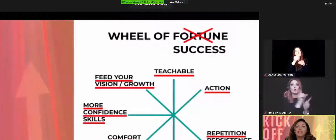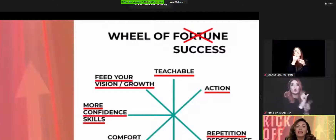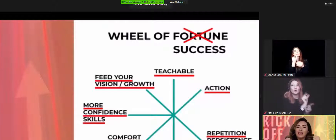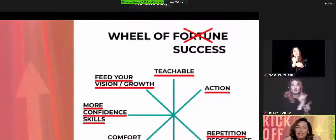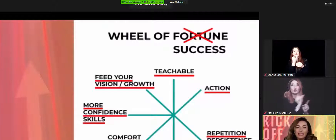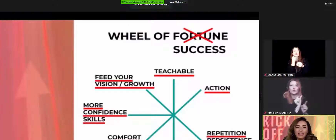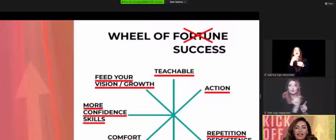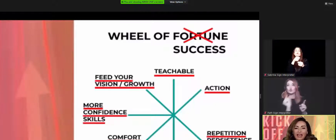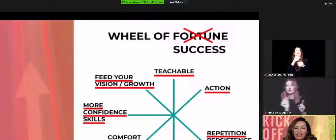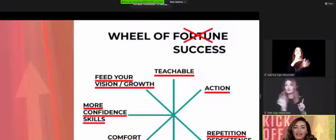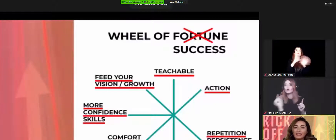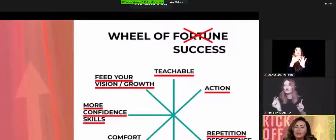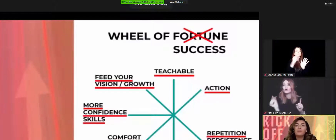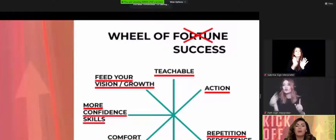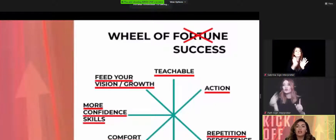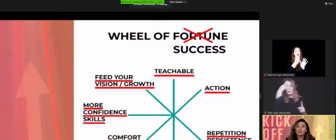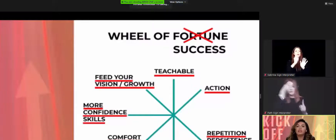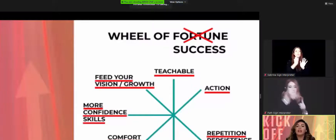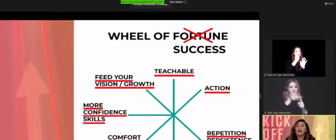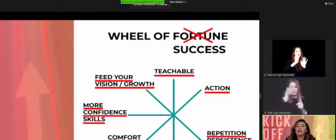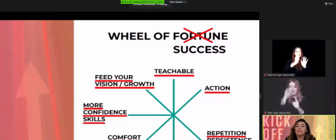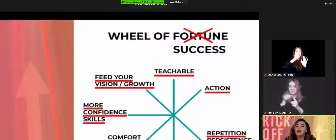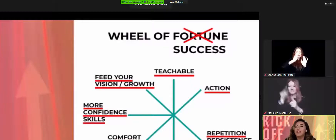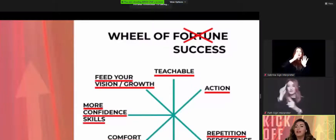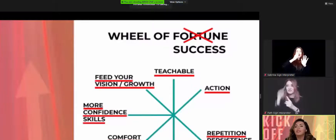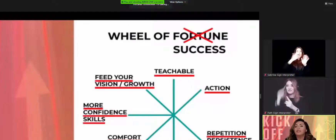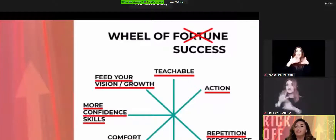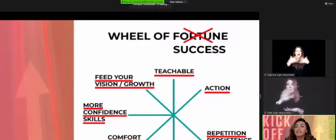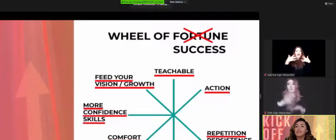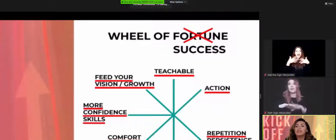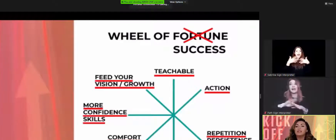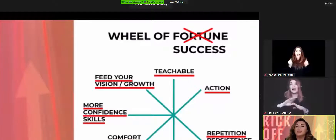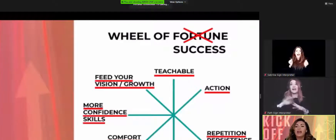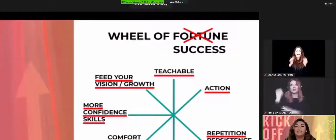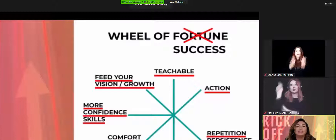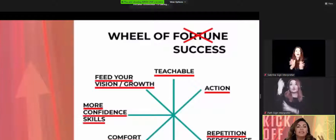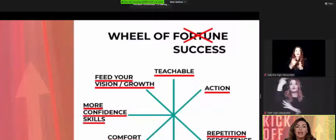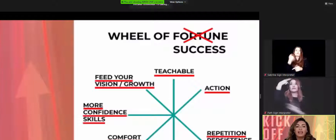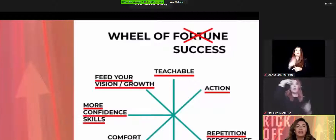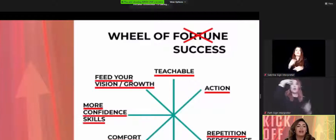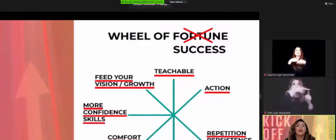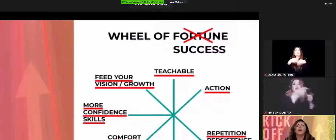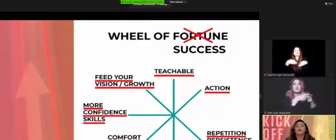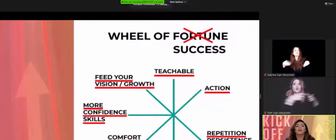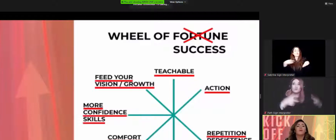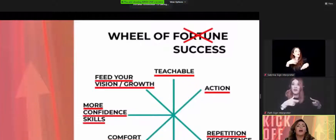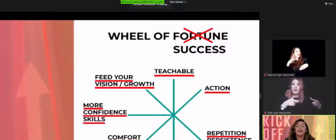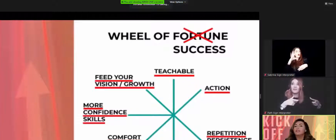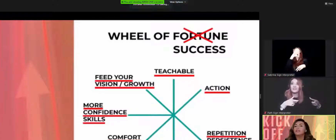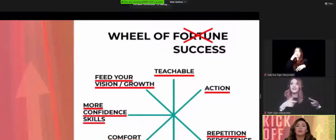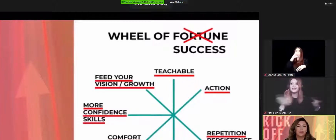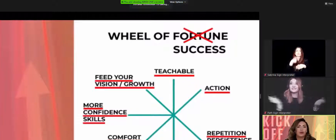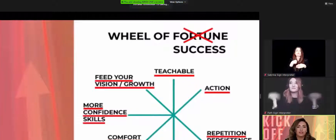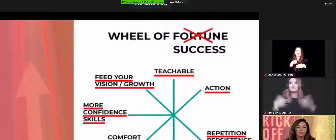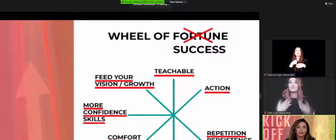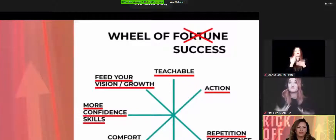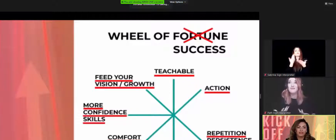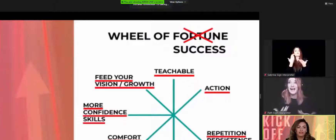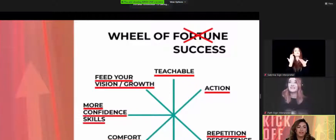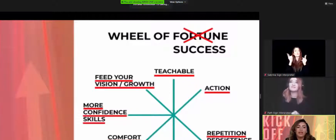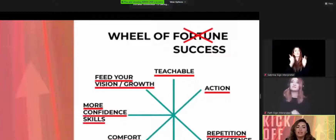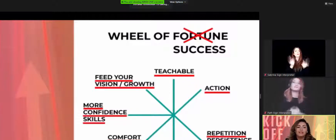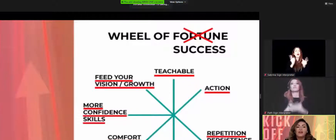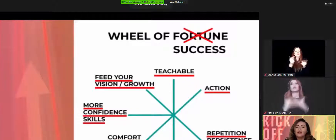can get one prospect, I have the skills to get 10 or 100